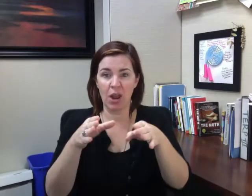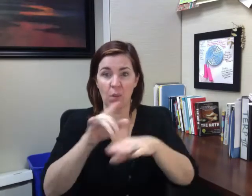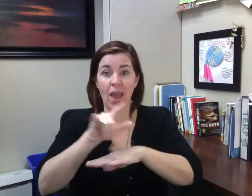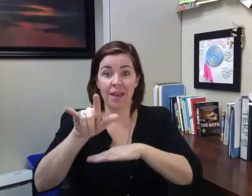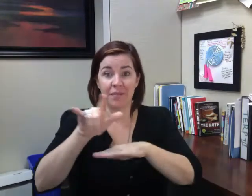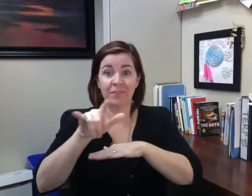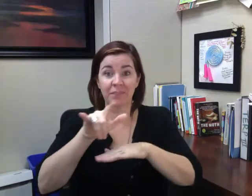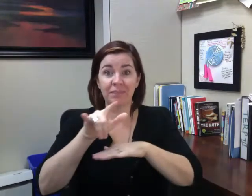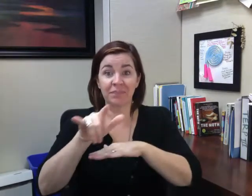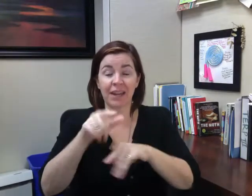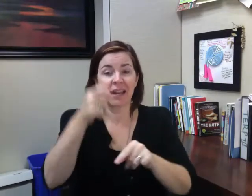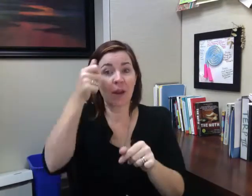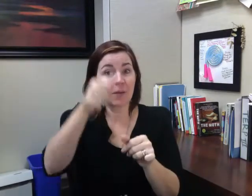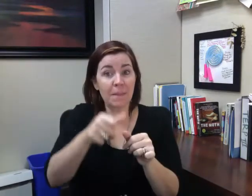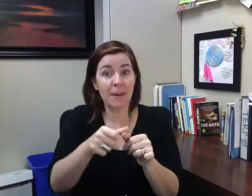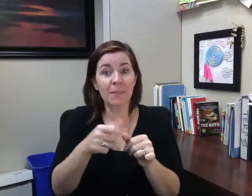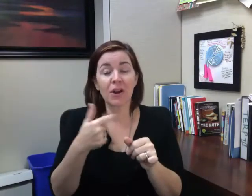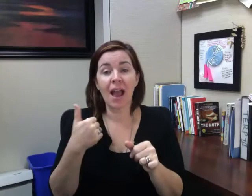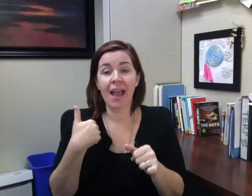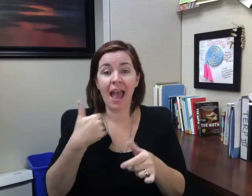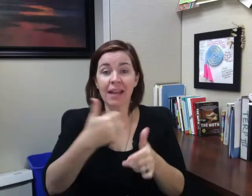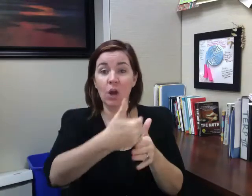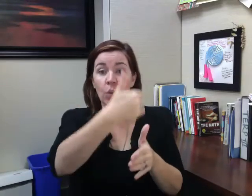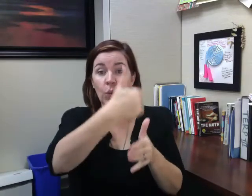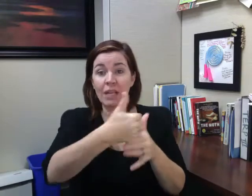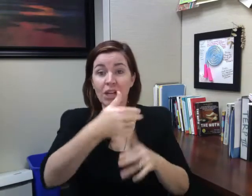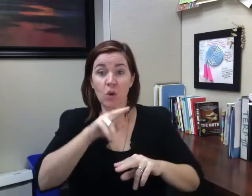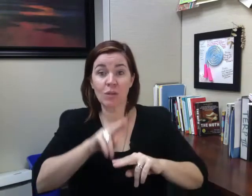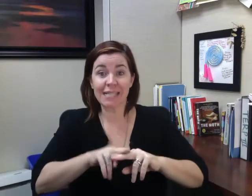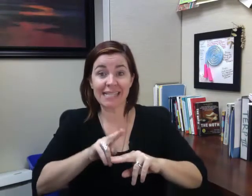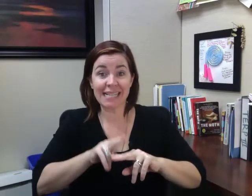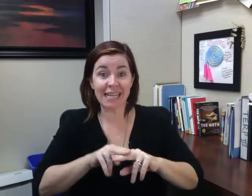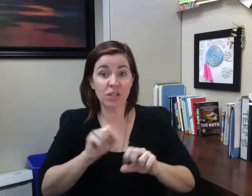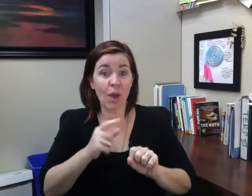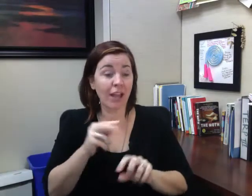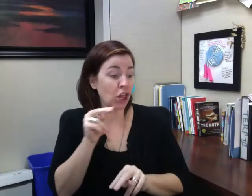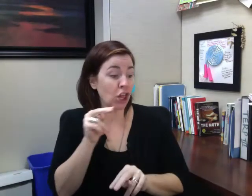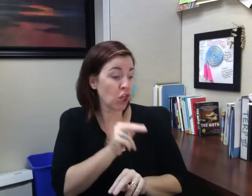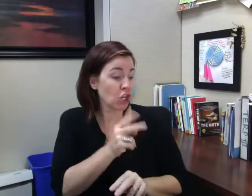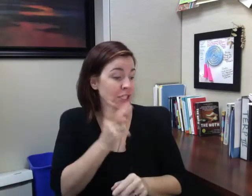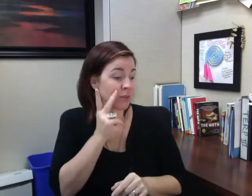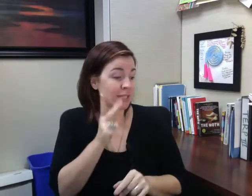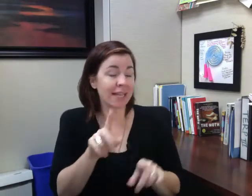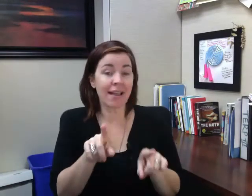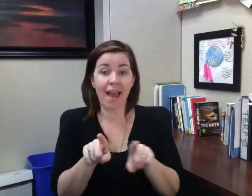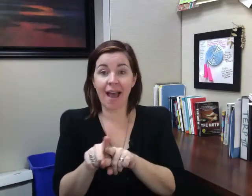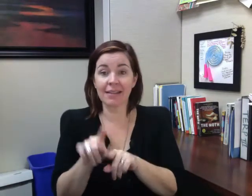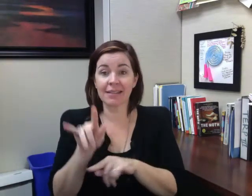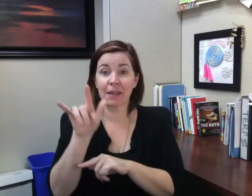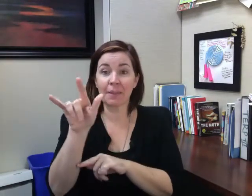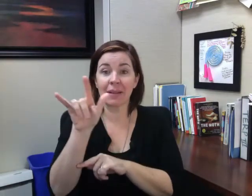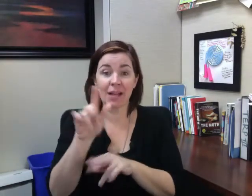so I could watch as the plane lifted off the ground. The plane finally leveled out at